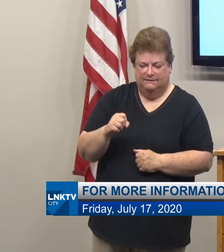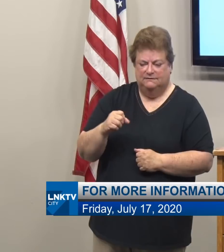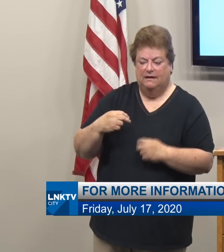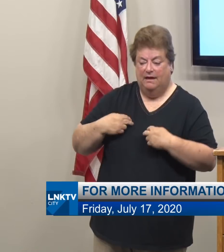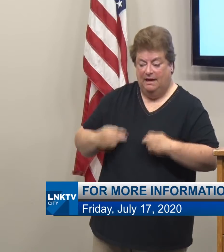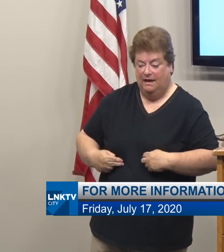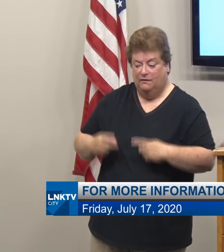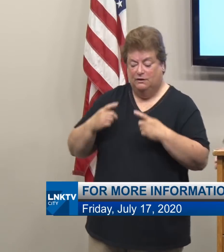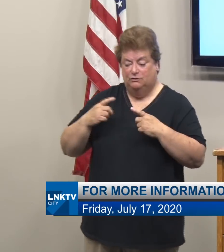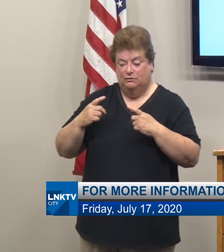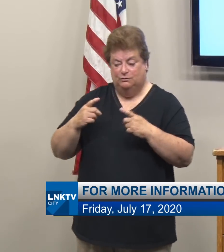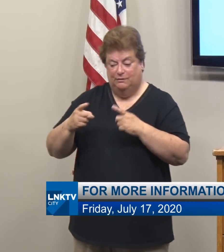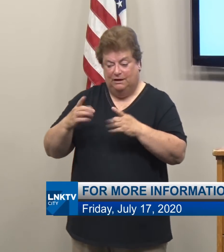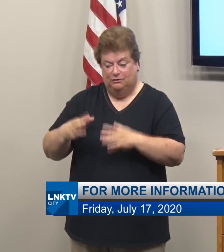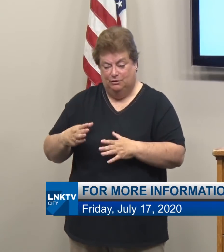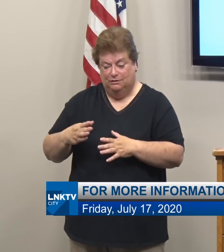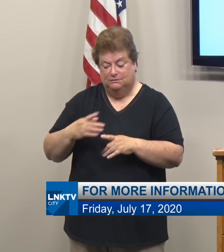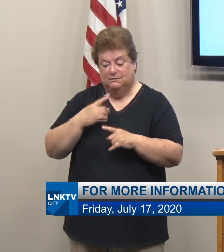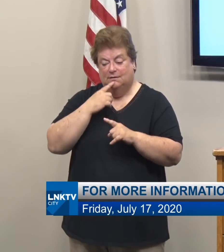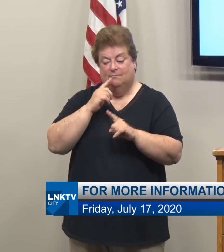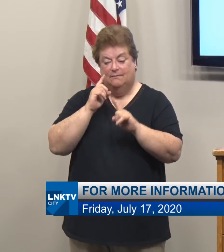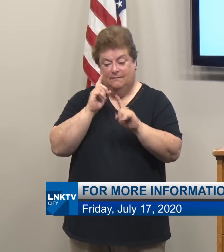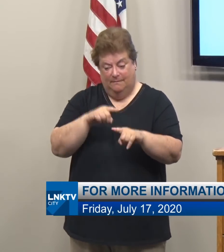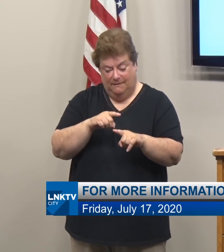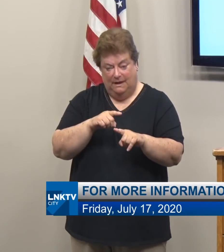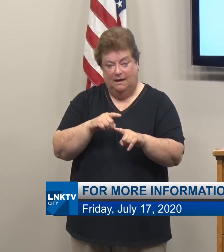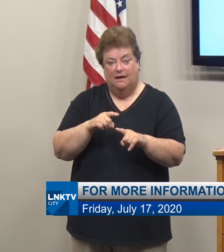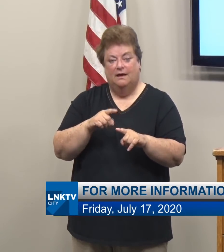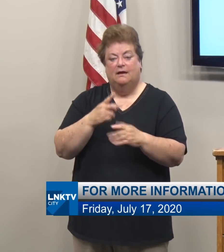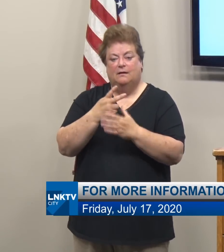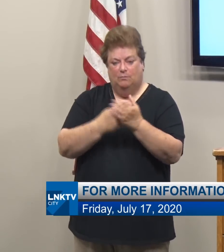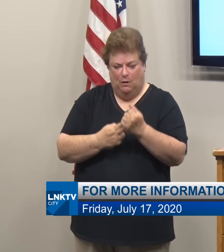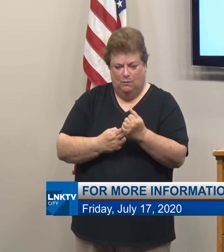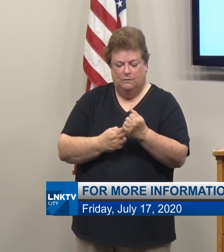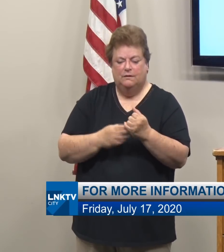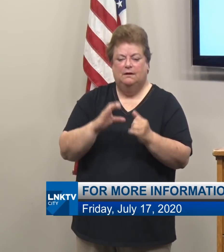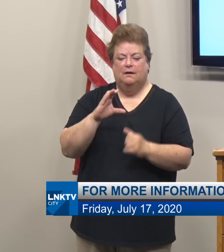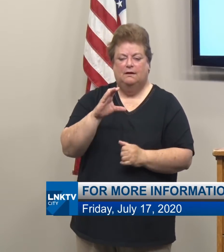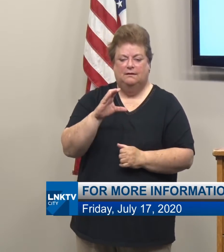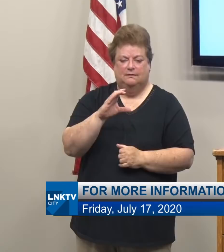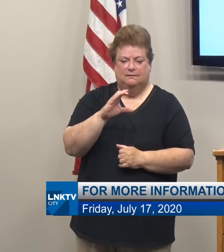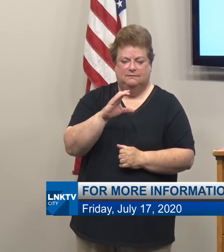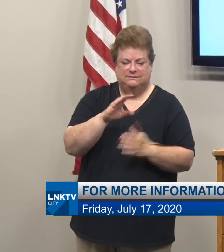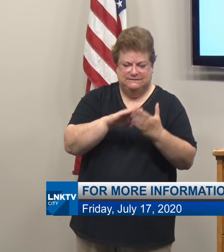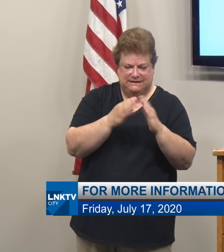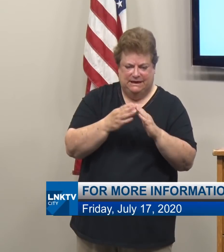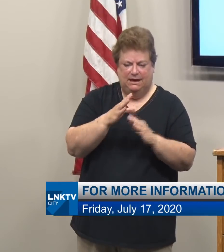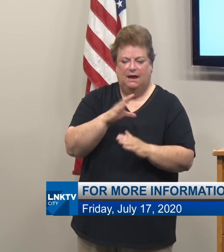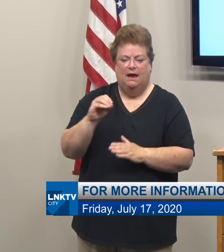director. The department is Lincoln, Lancaster County, so it applies countywide.